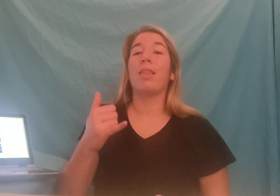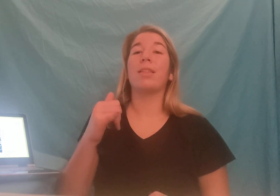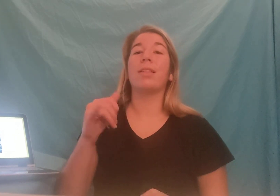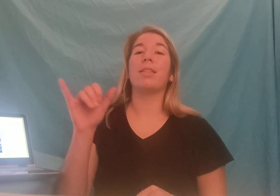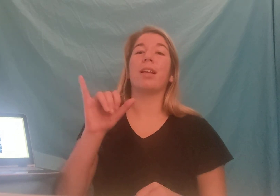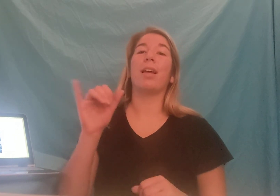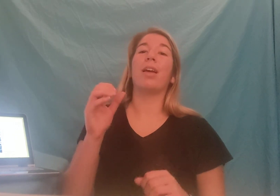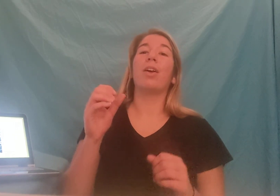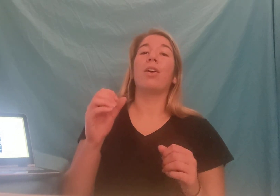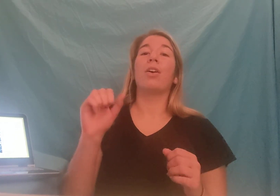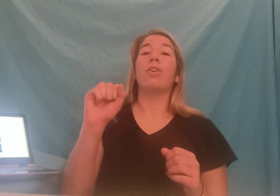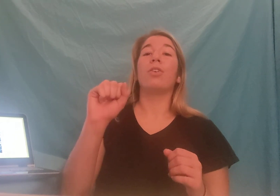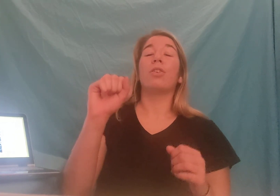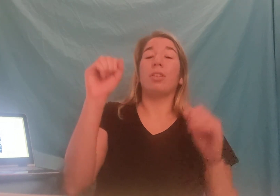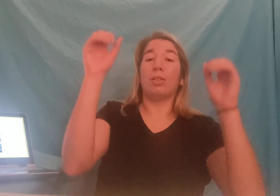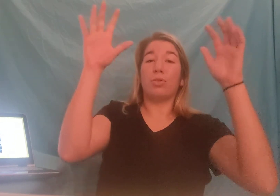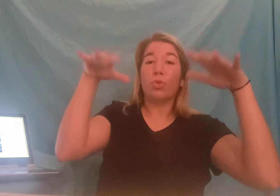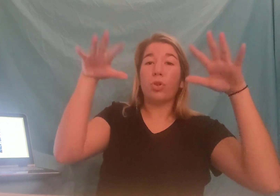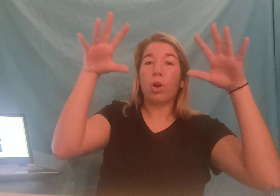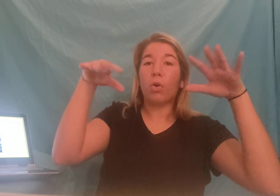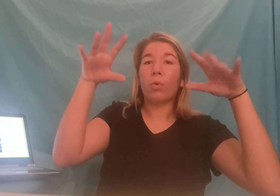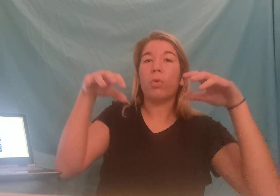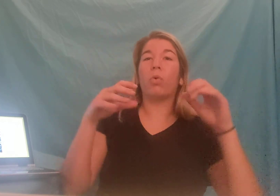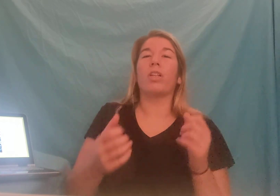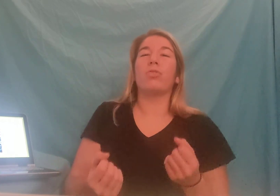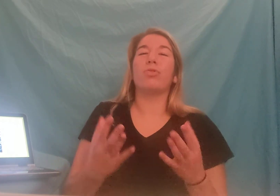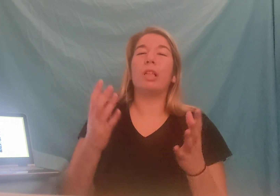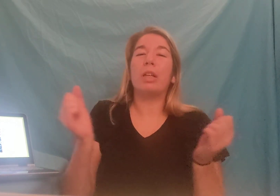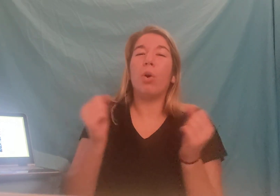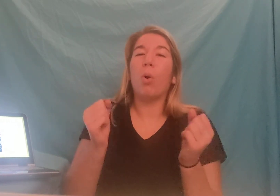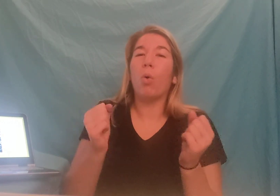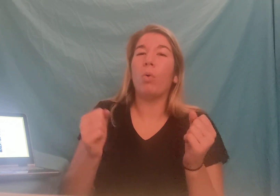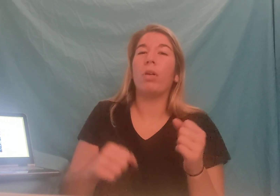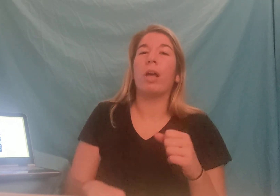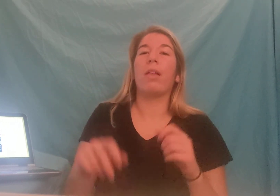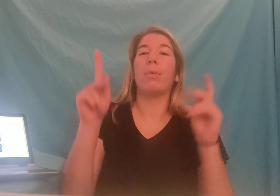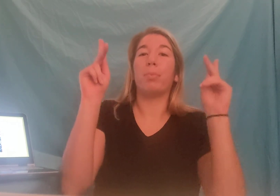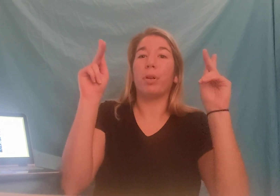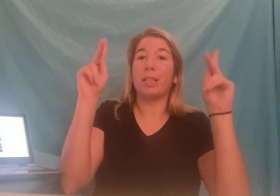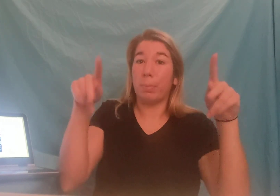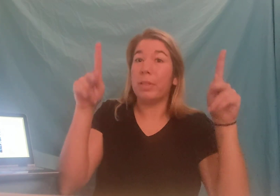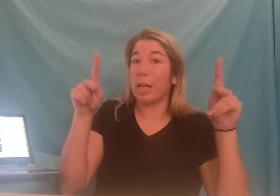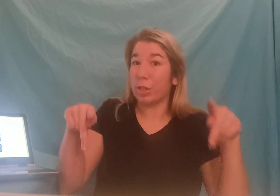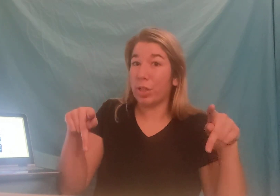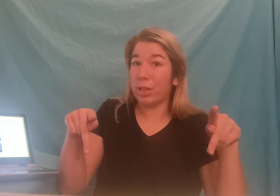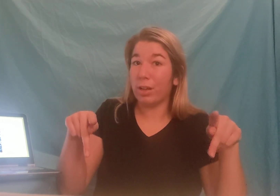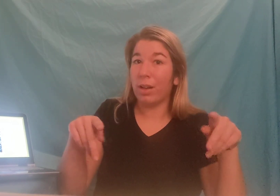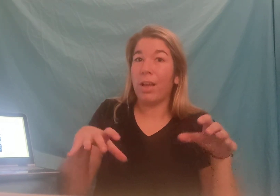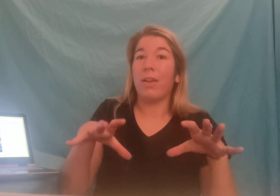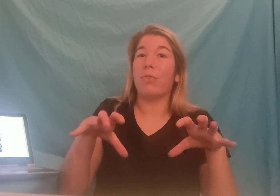this is like the snow, or it's really cold and the precipitation, it